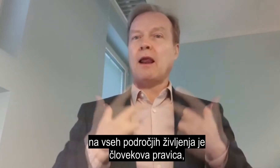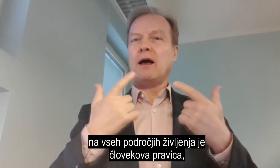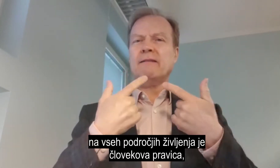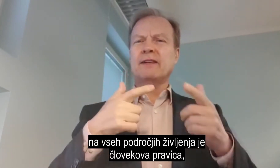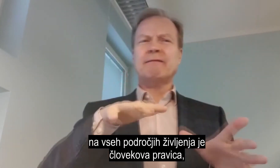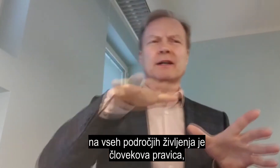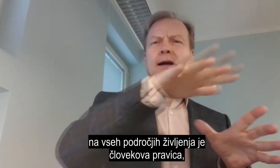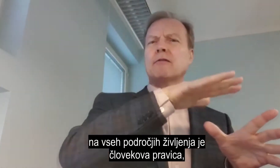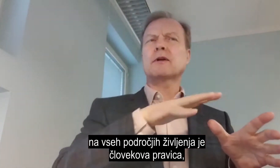Life different area.